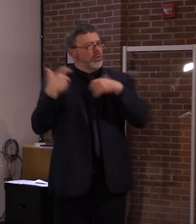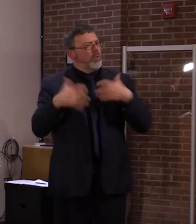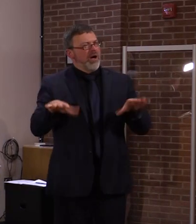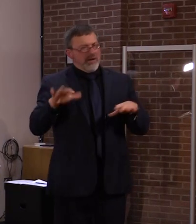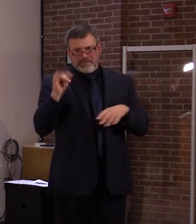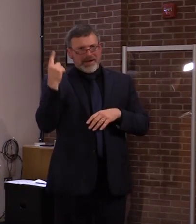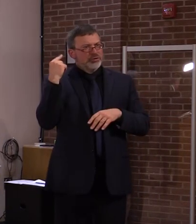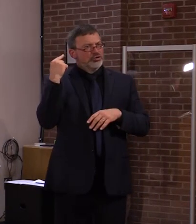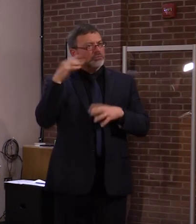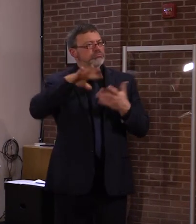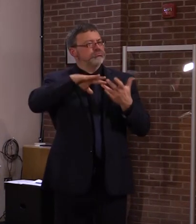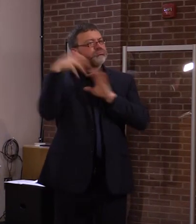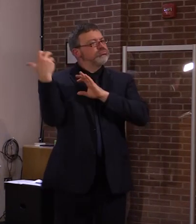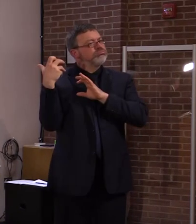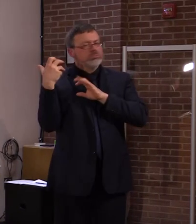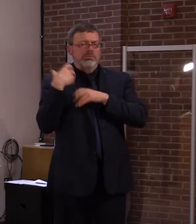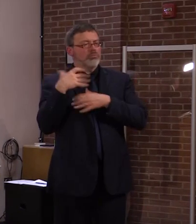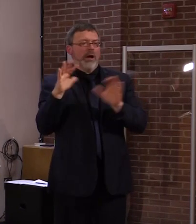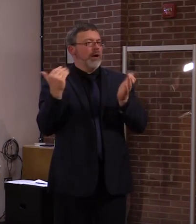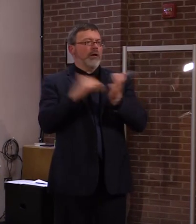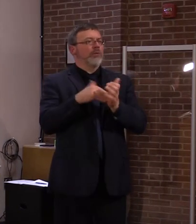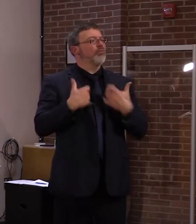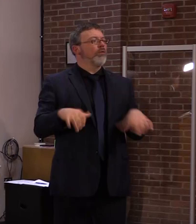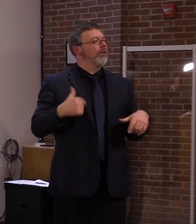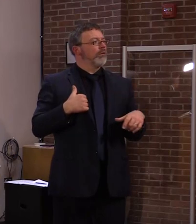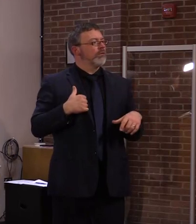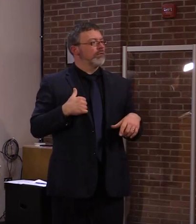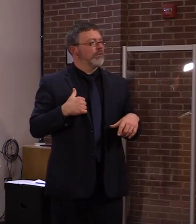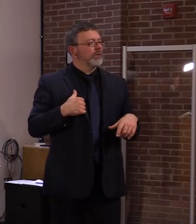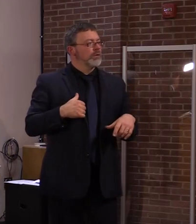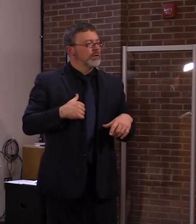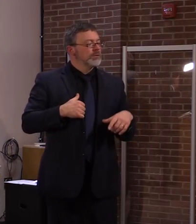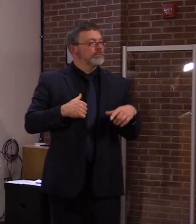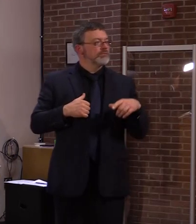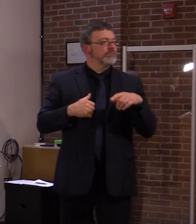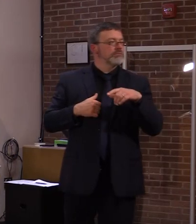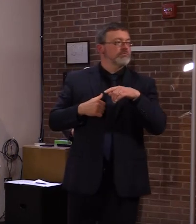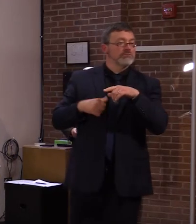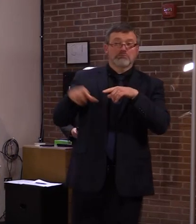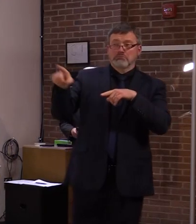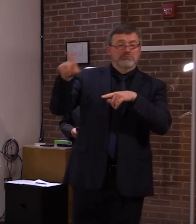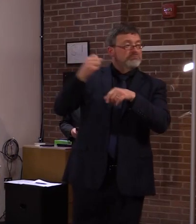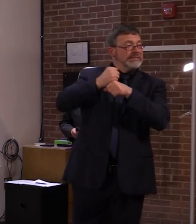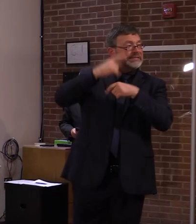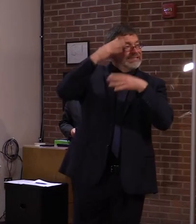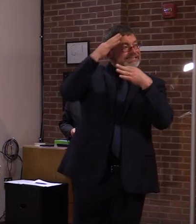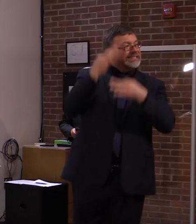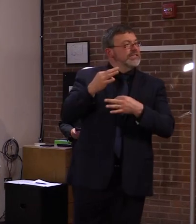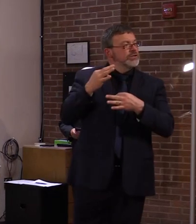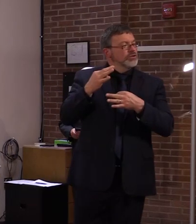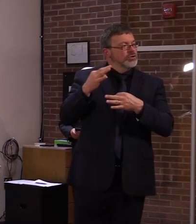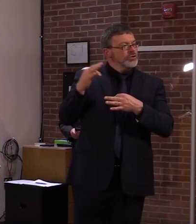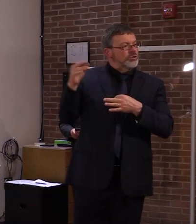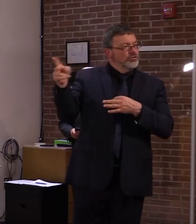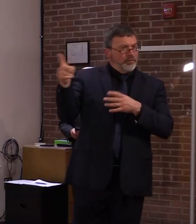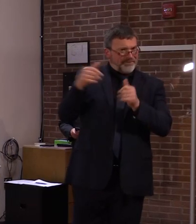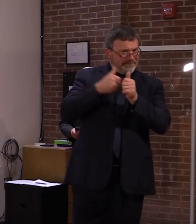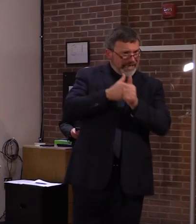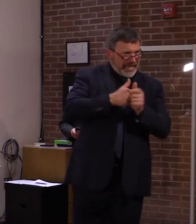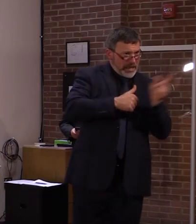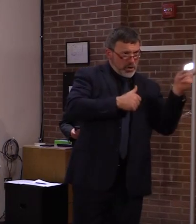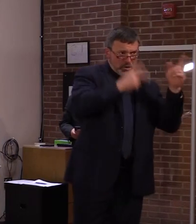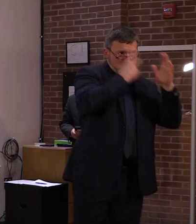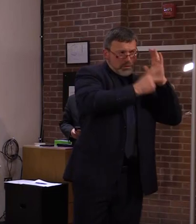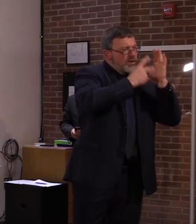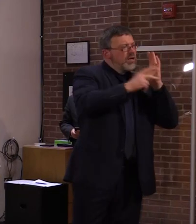your position on more social science than medical science and the idea that it would lead to confrontations that could be ugly?